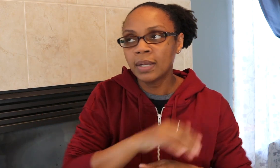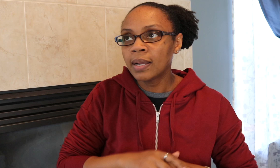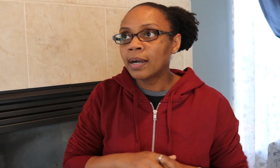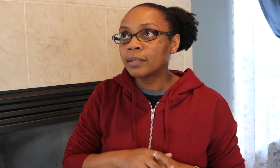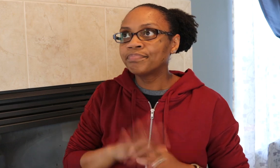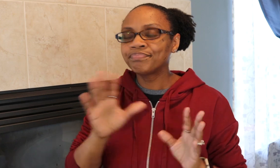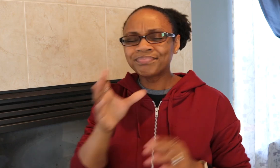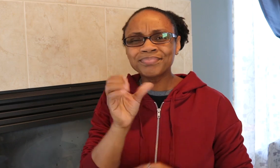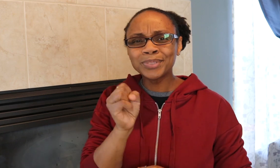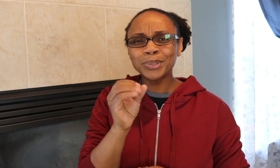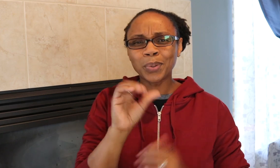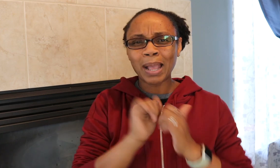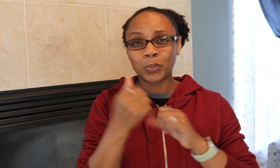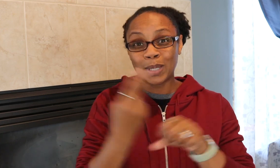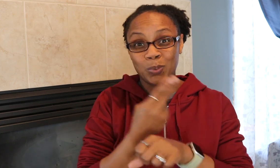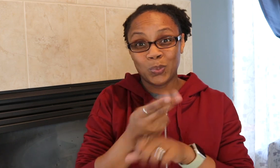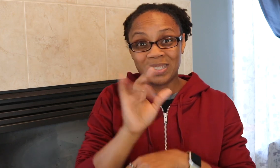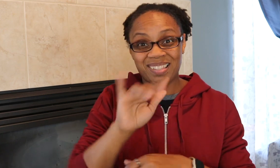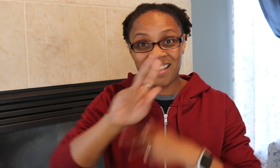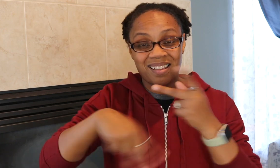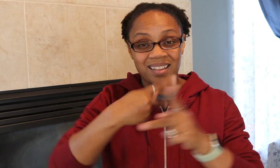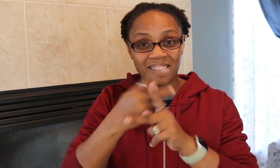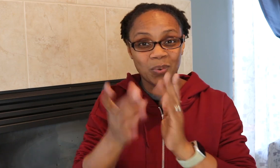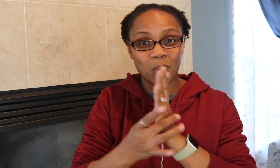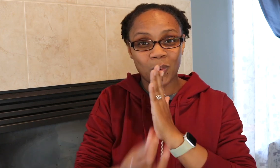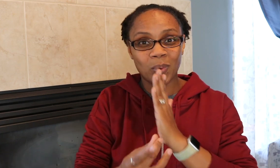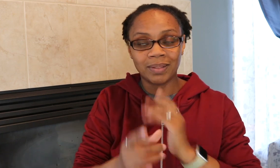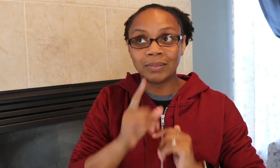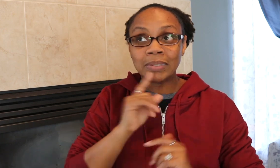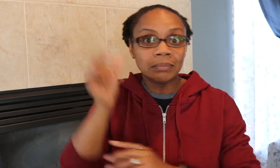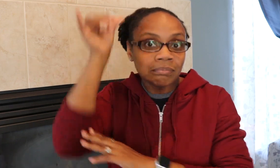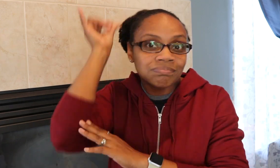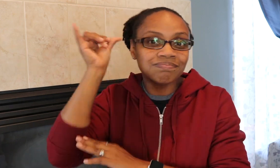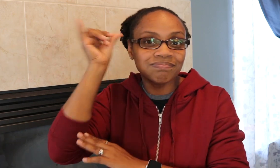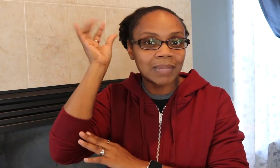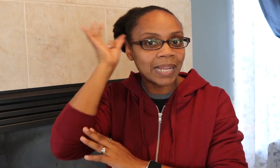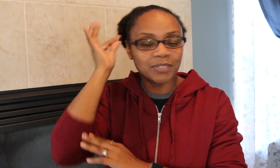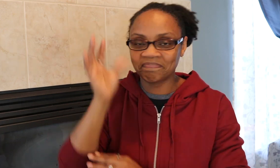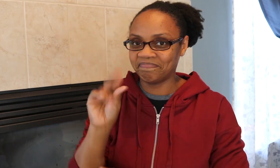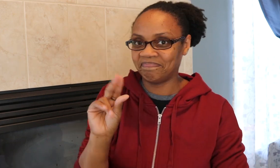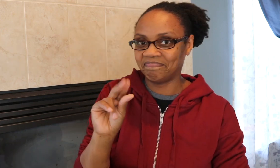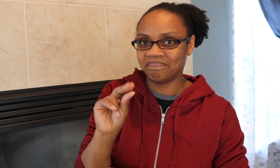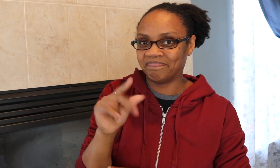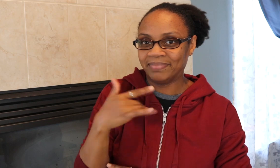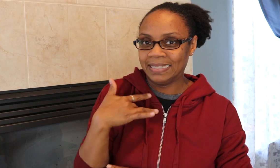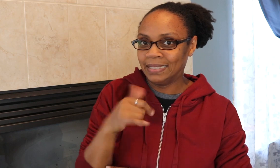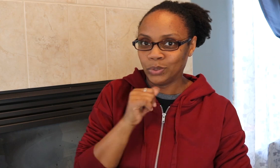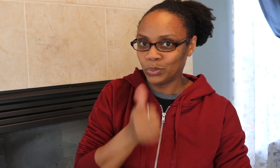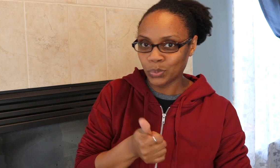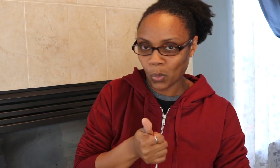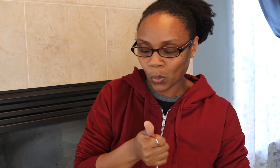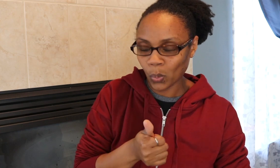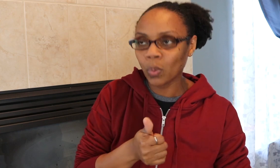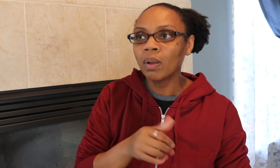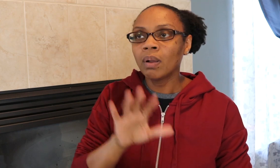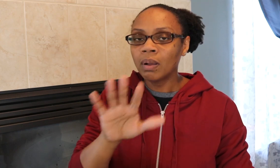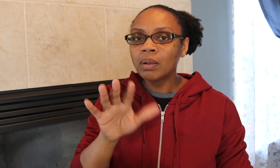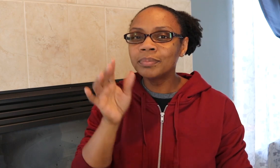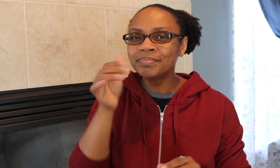new oil maybe every 6 months or so. And how I use that oil is that I do not just like slather it